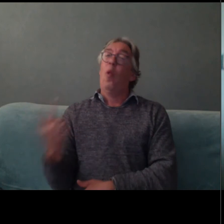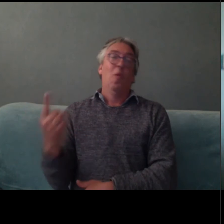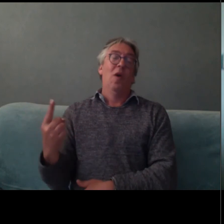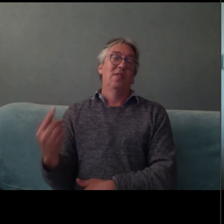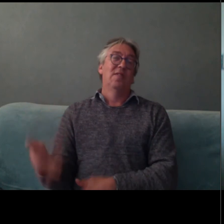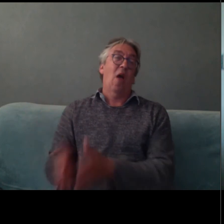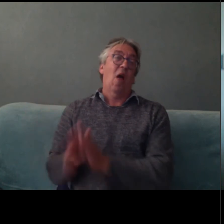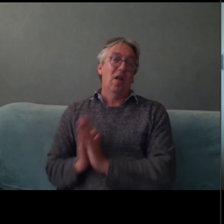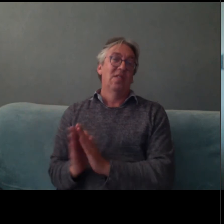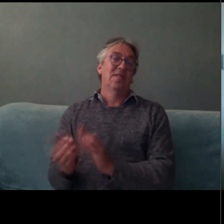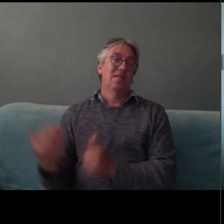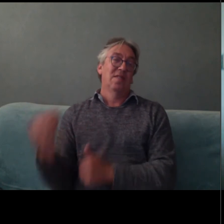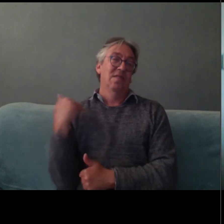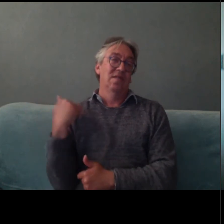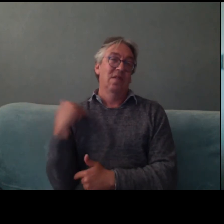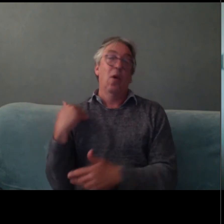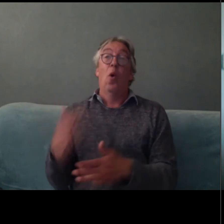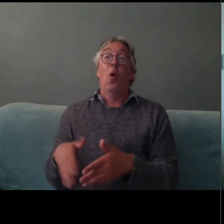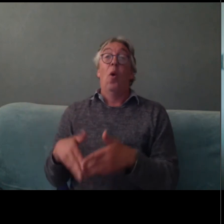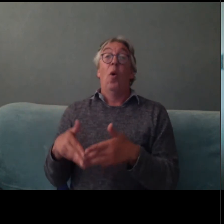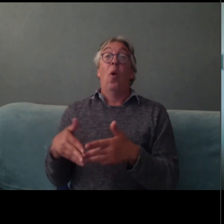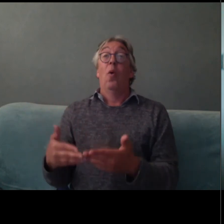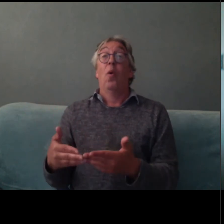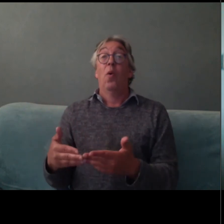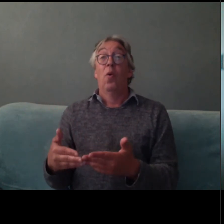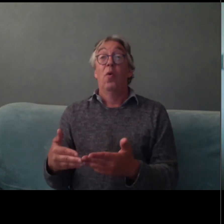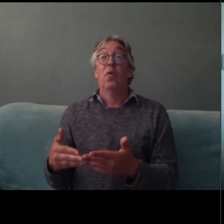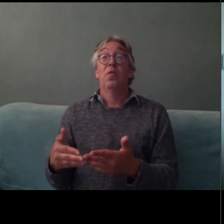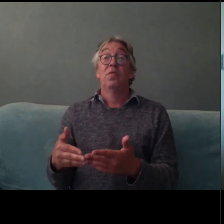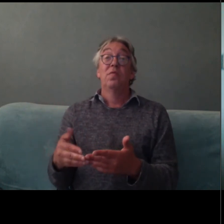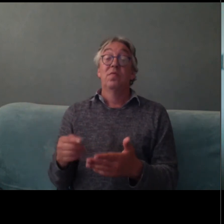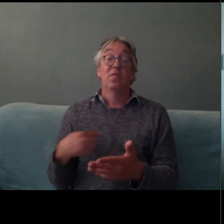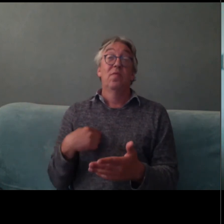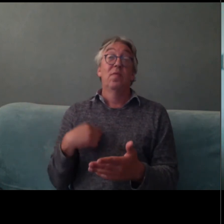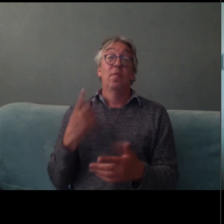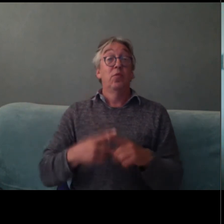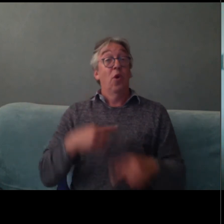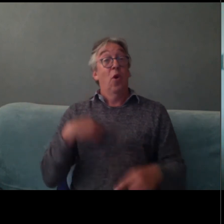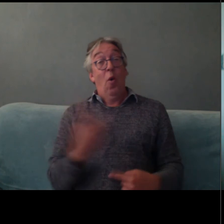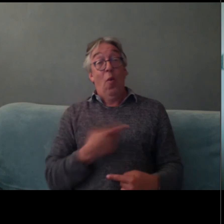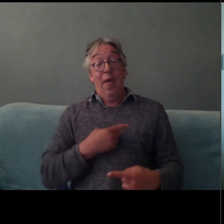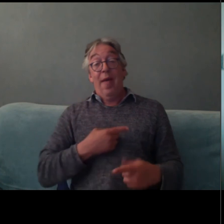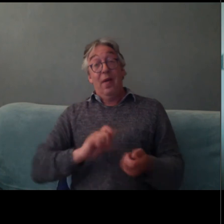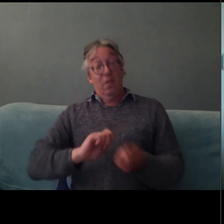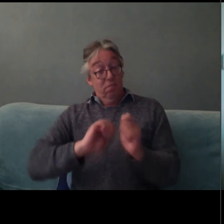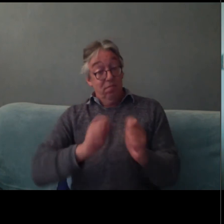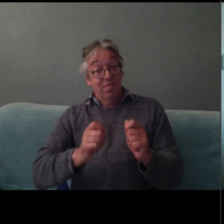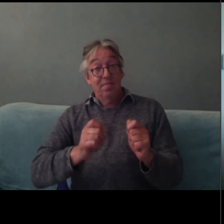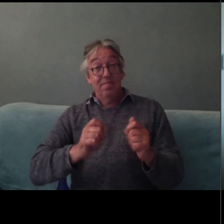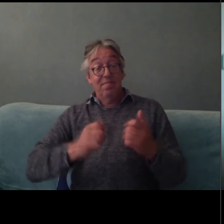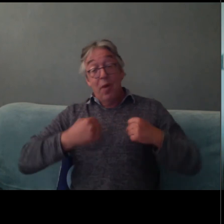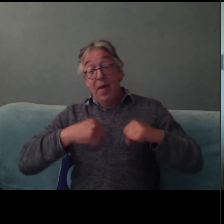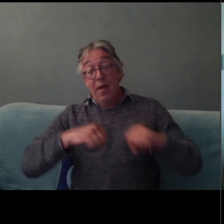or suggestions by the public services to consult and develop further measures.